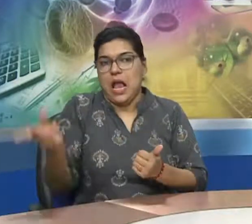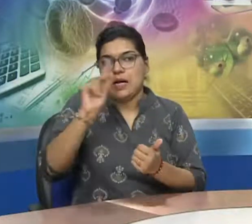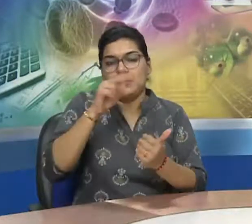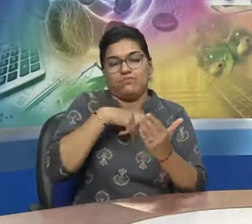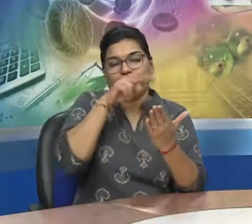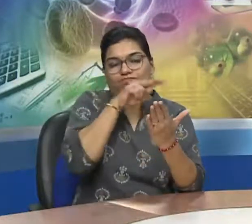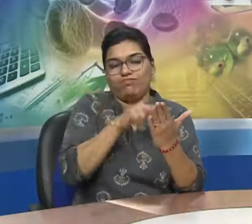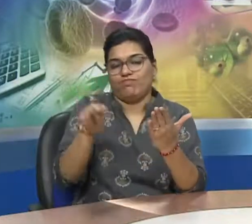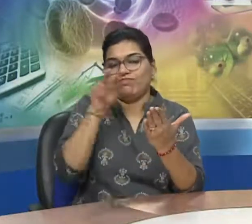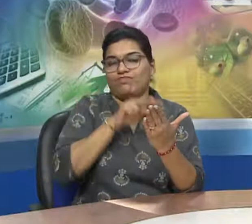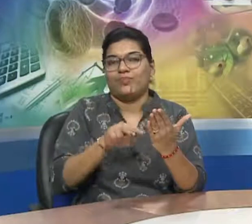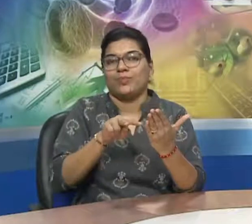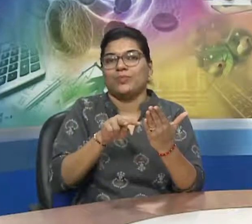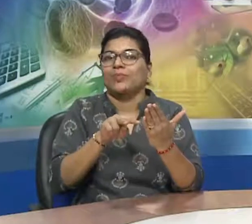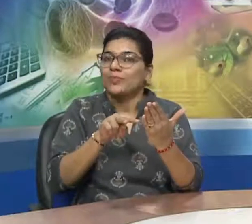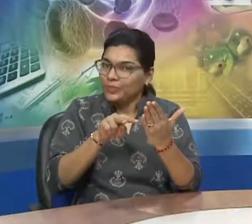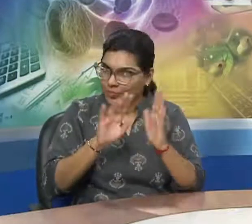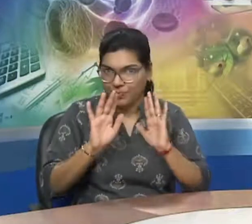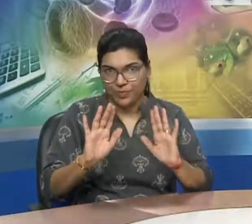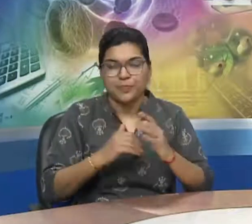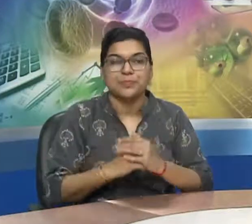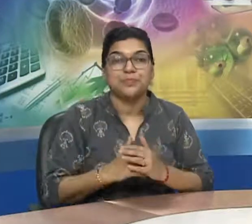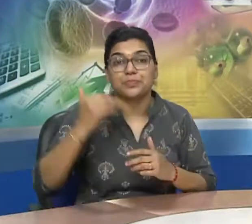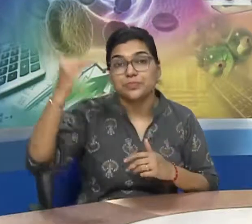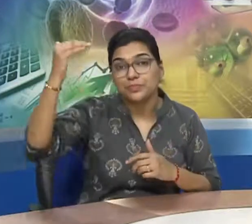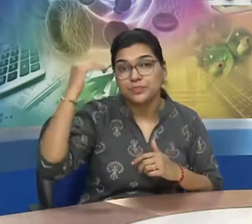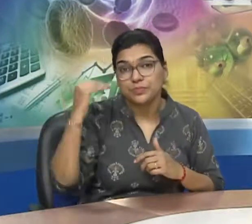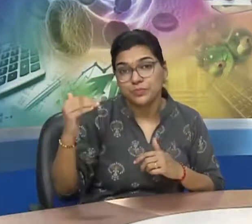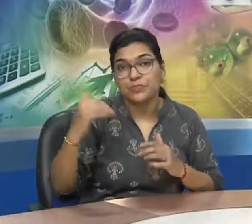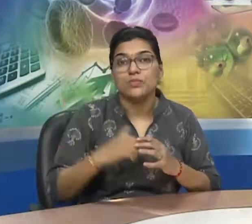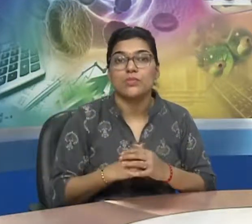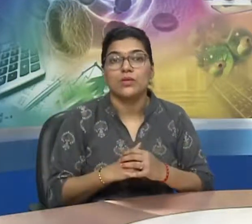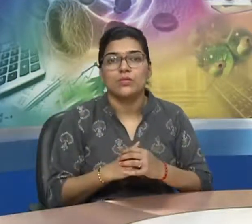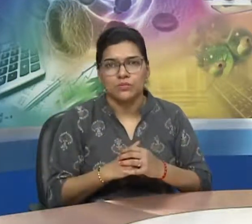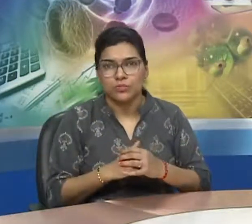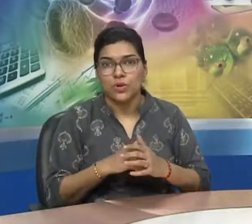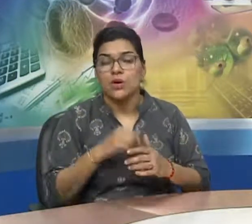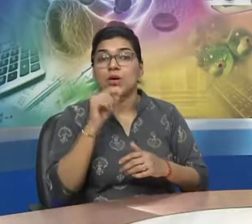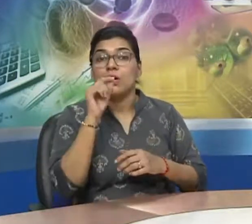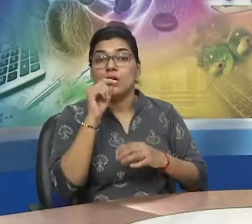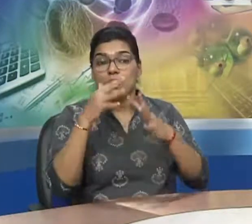So for that we use I will revise my exam. Another example